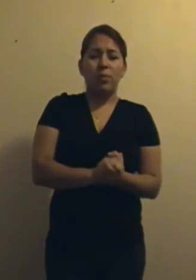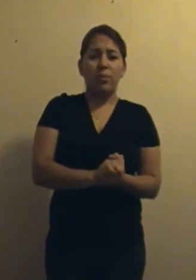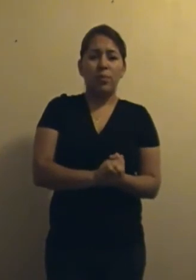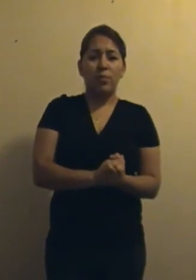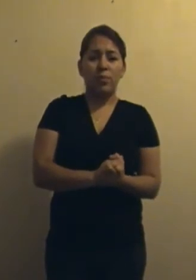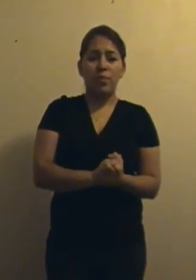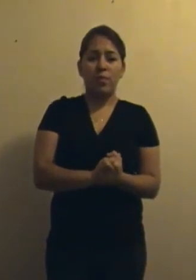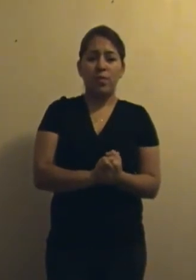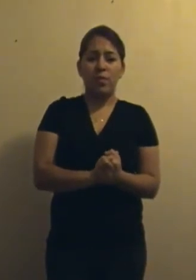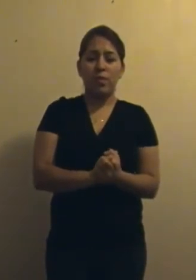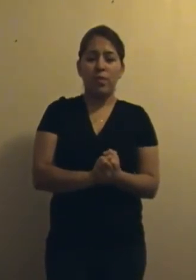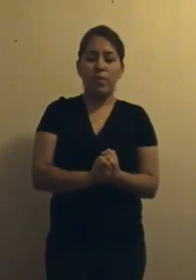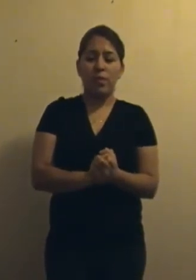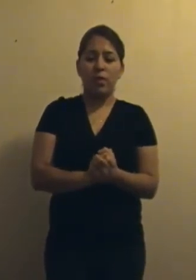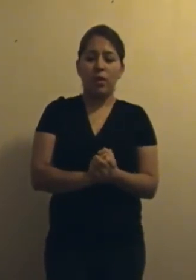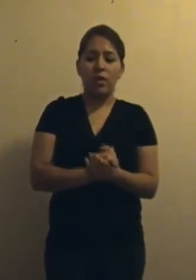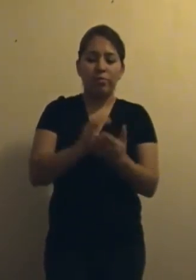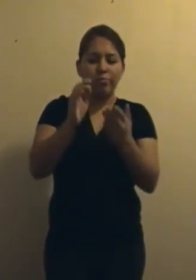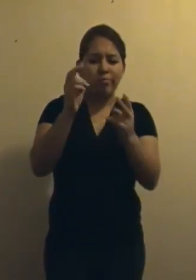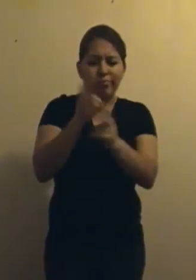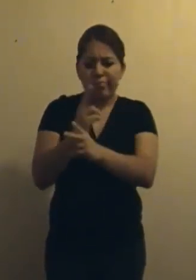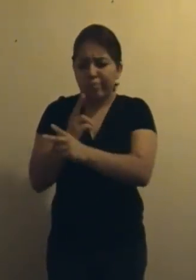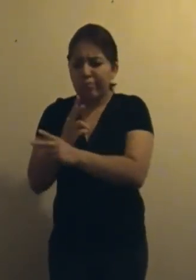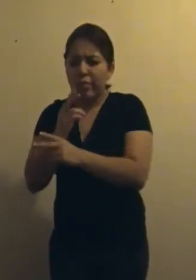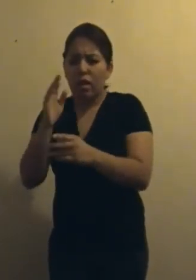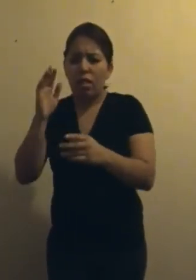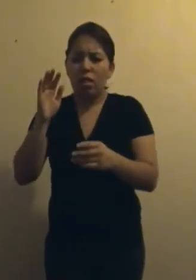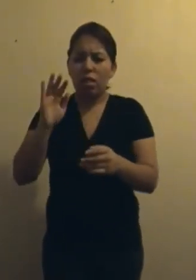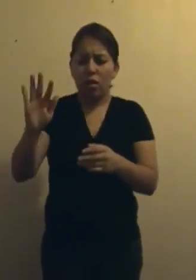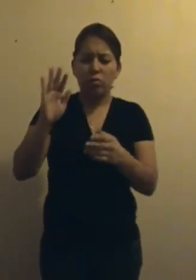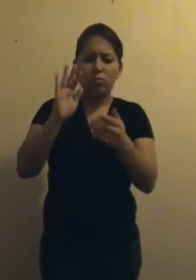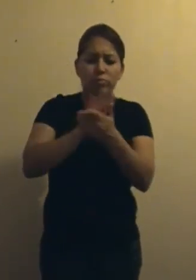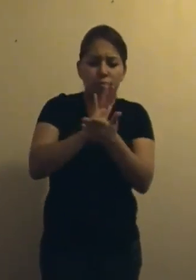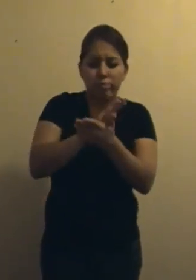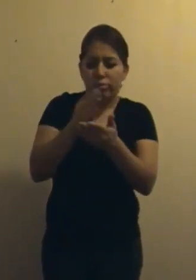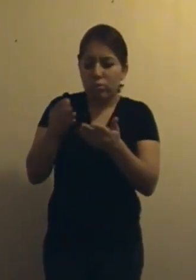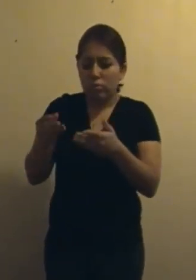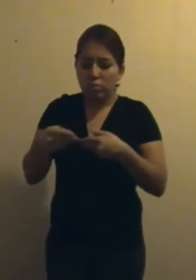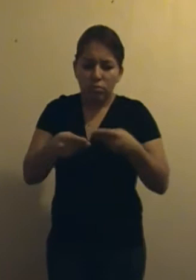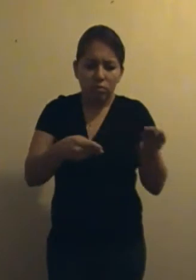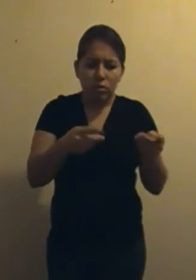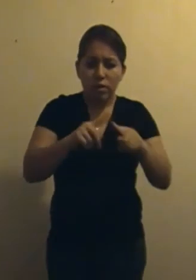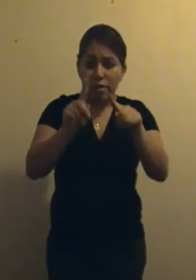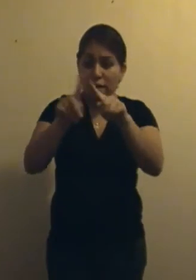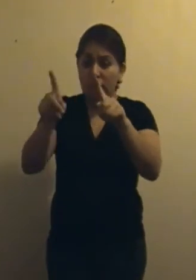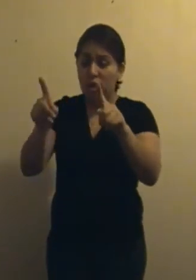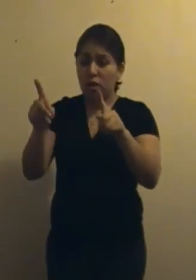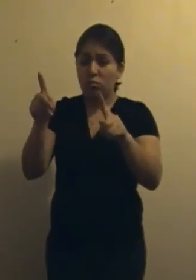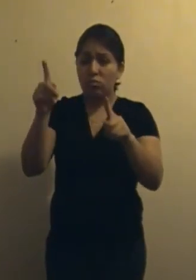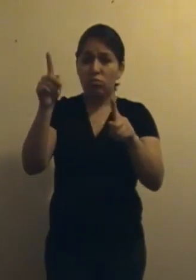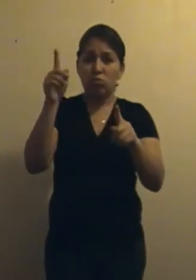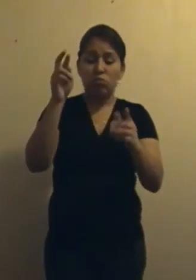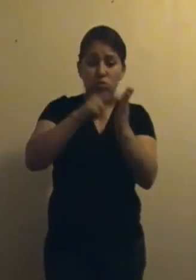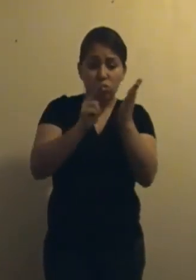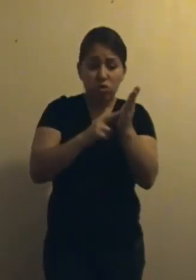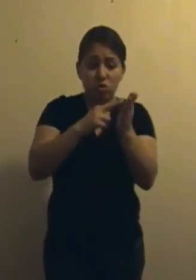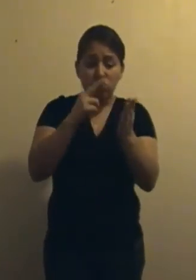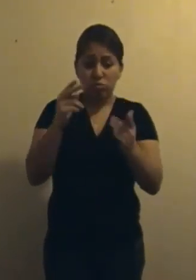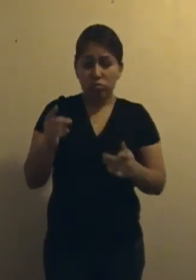their sources. So students usually come to class with an article that they've researched on the topic, and then I have all